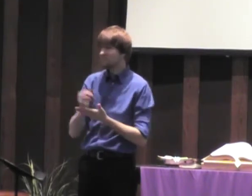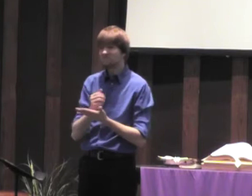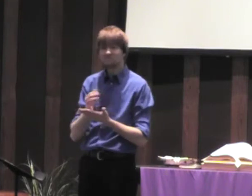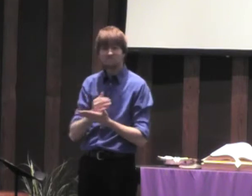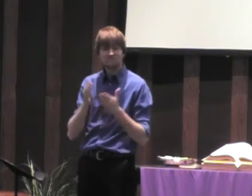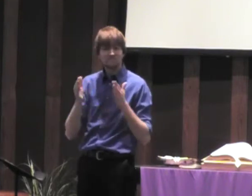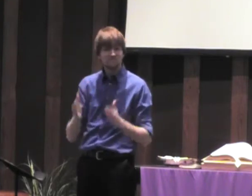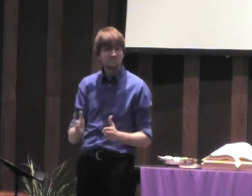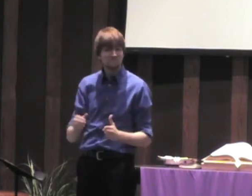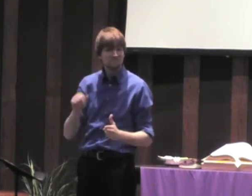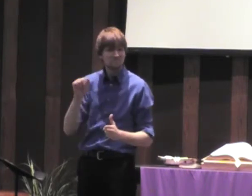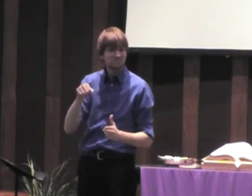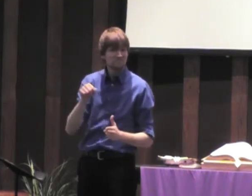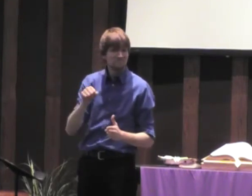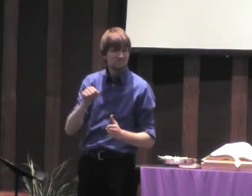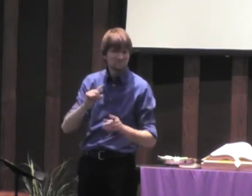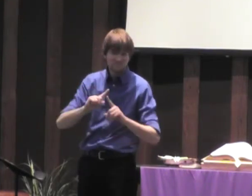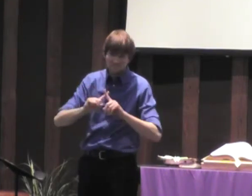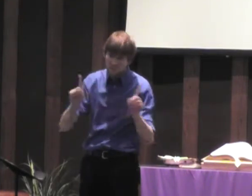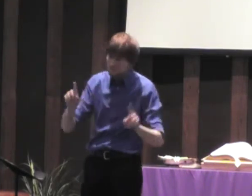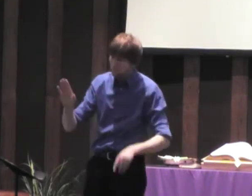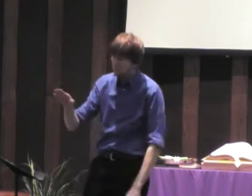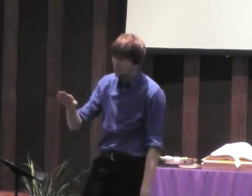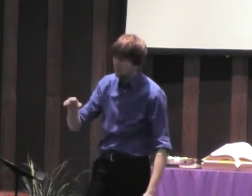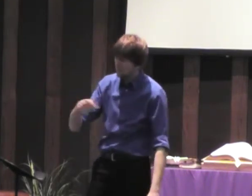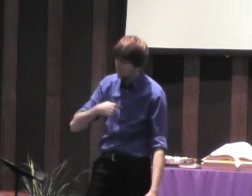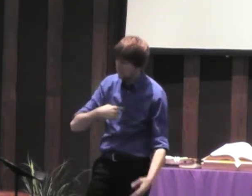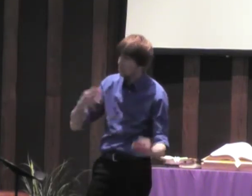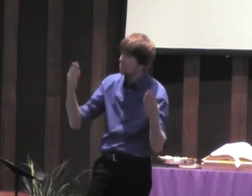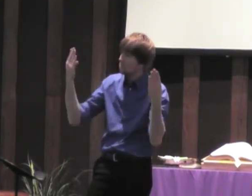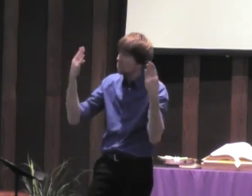now I'm still the chief tax collector, but